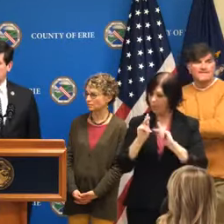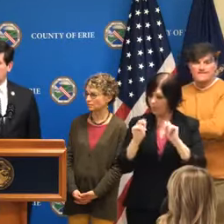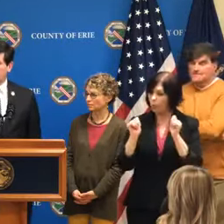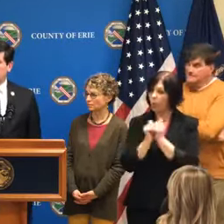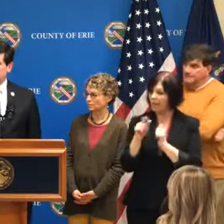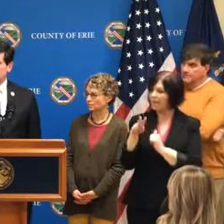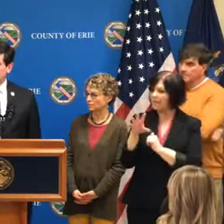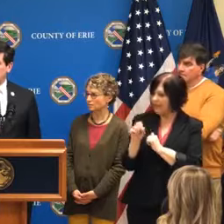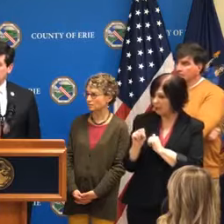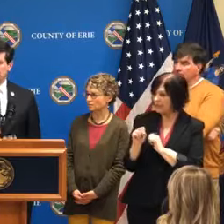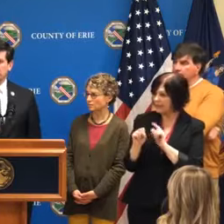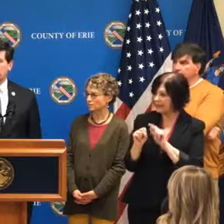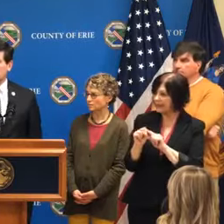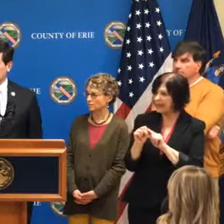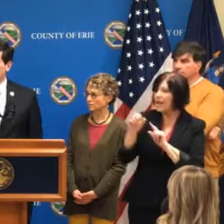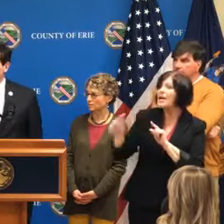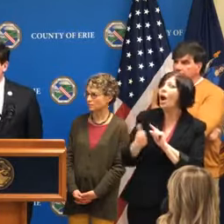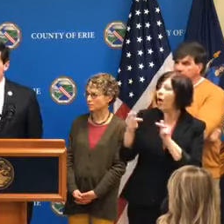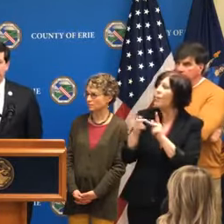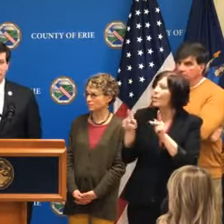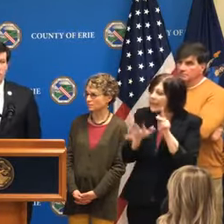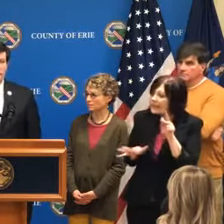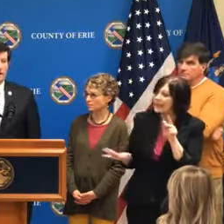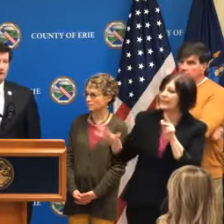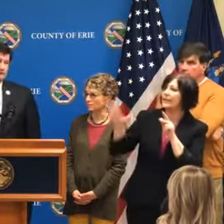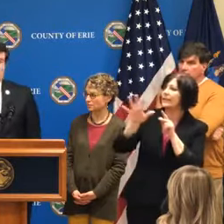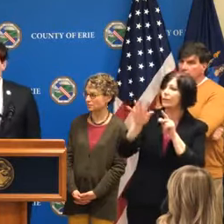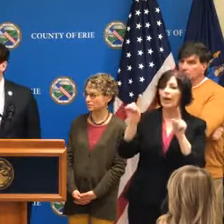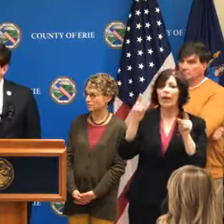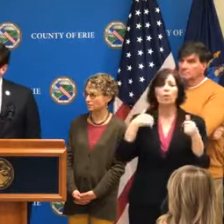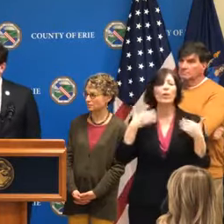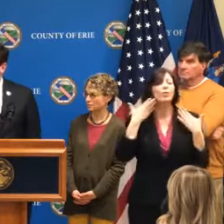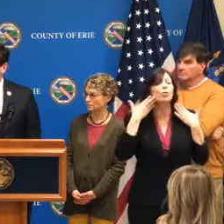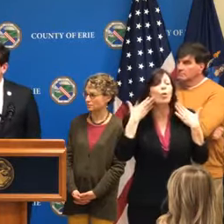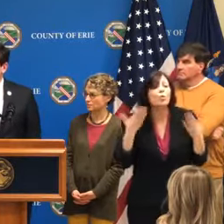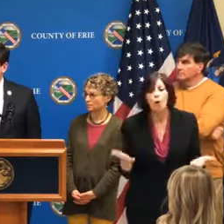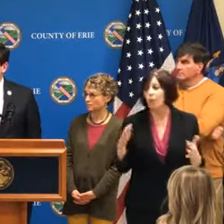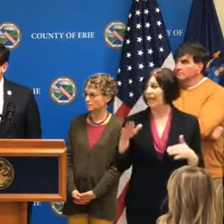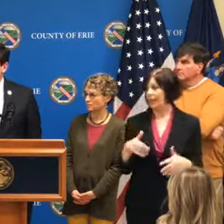coronavirus and COVID-19 elsewhere in our community. Where? I don't know yet.